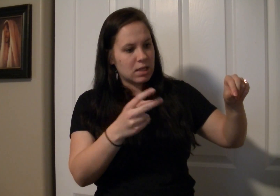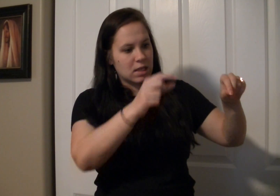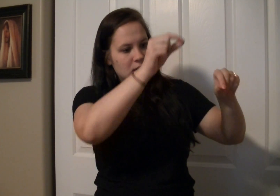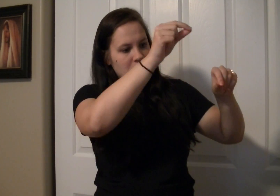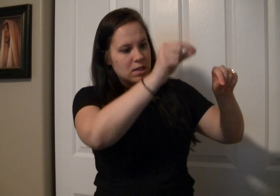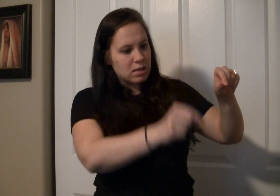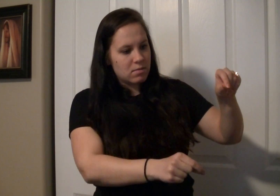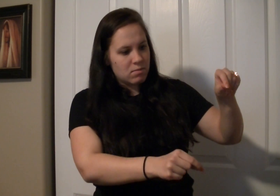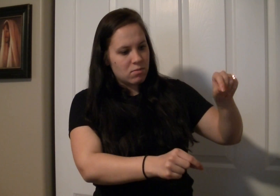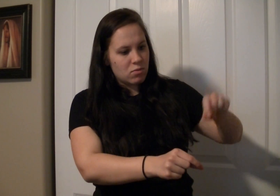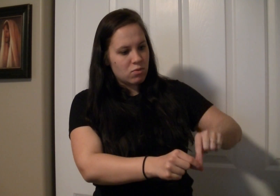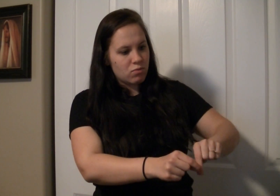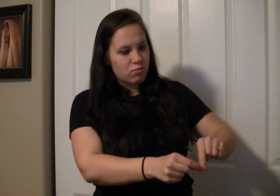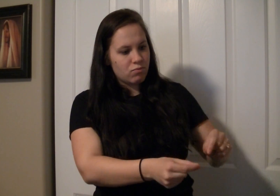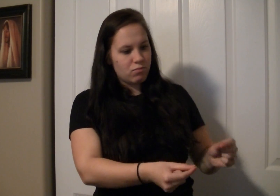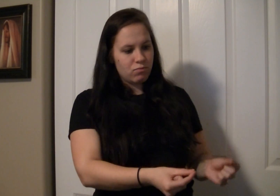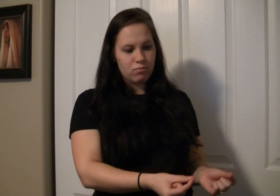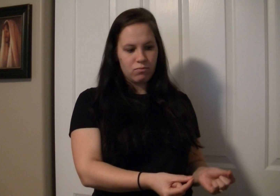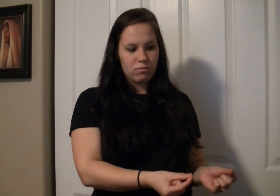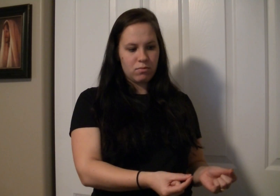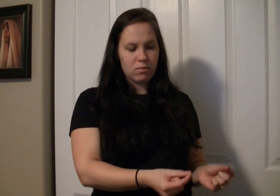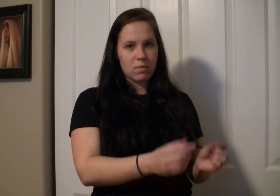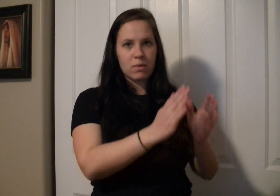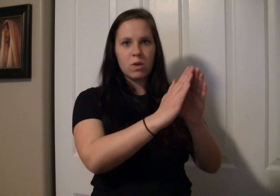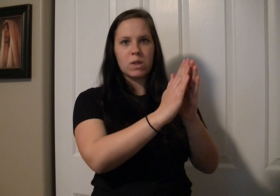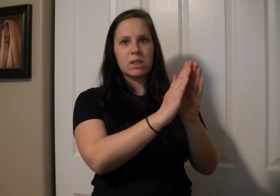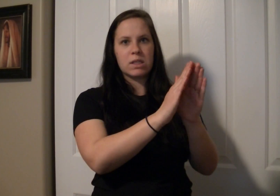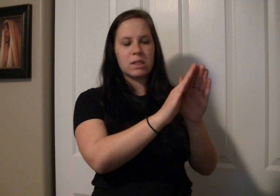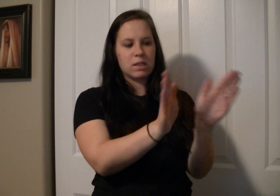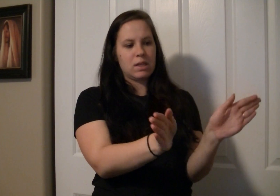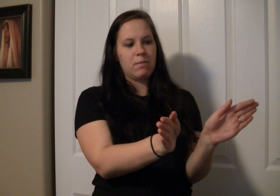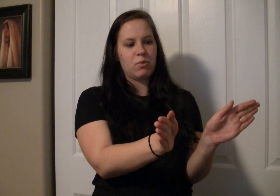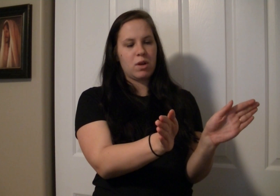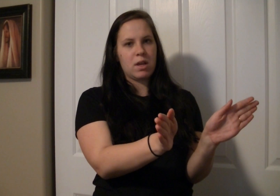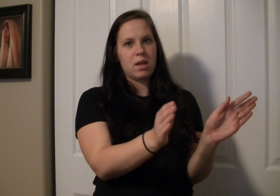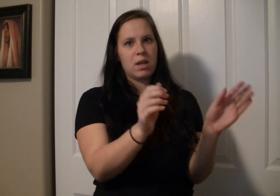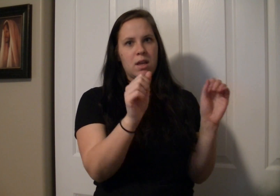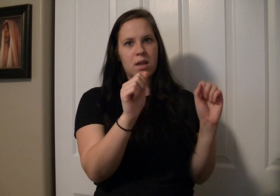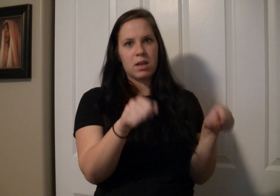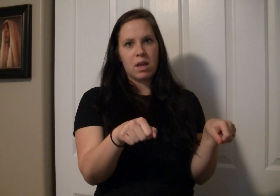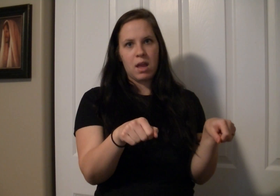go through on both sides. That's basically how you put a zipper in.